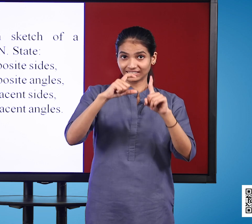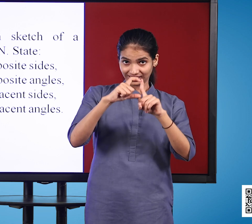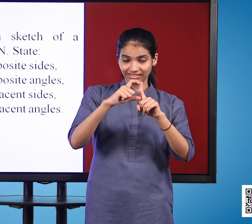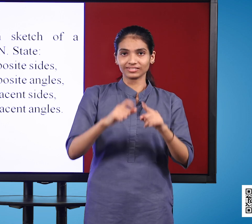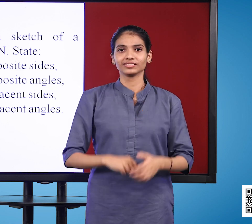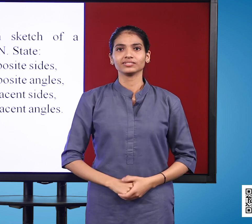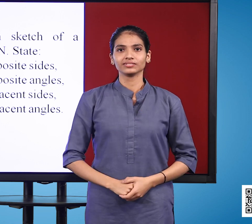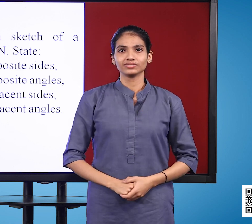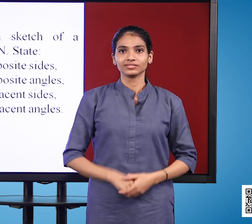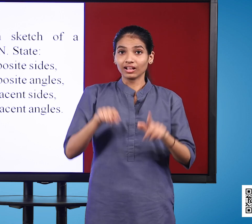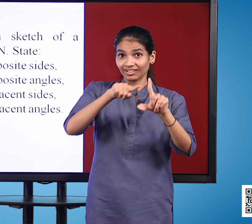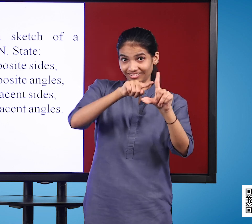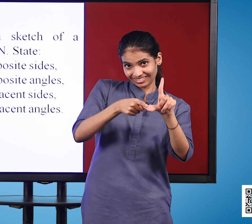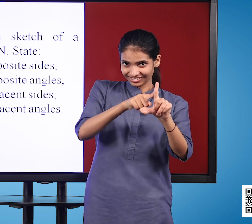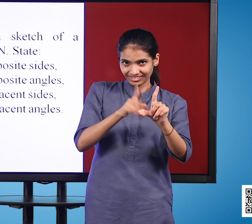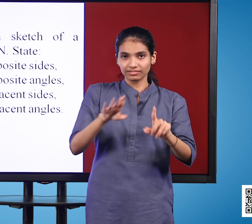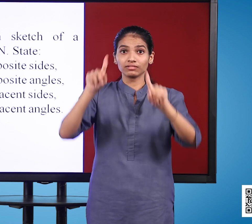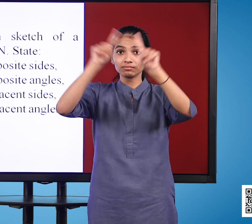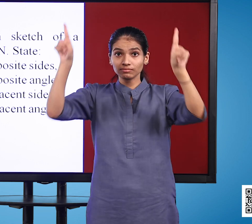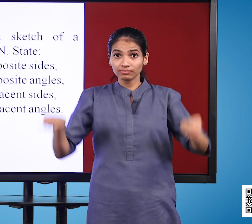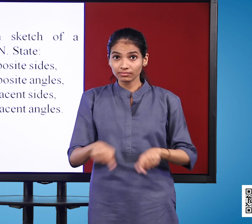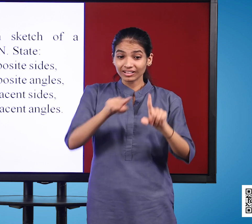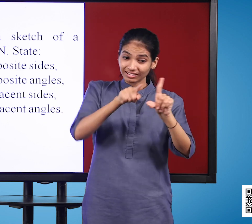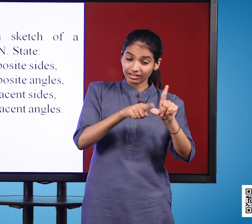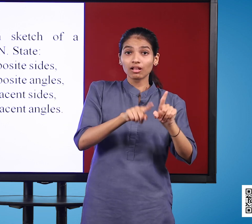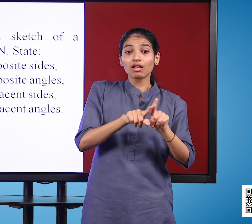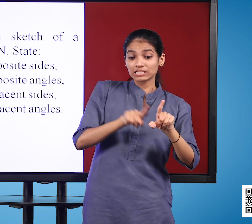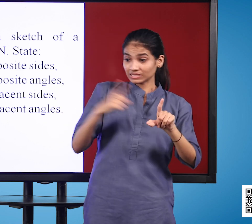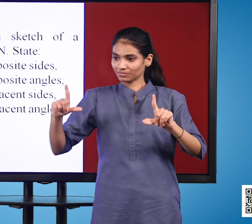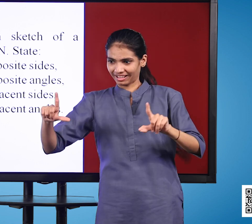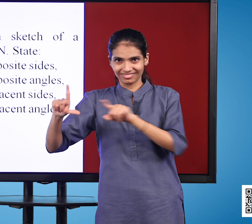D. Two pairs of adjacent angles.